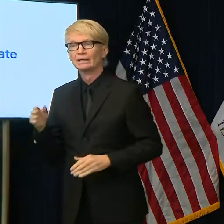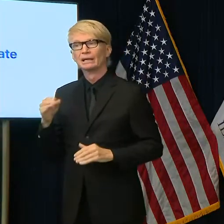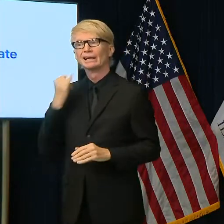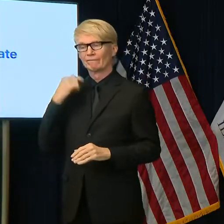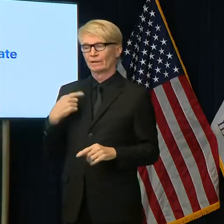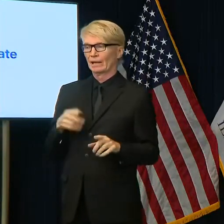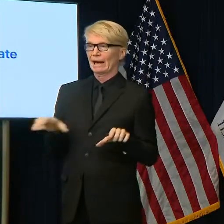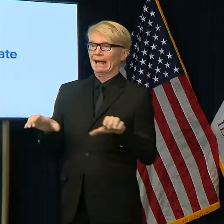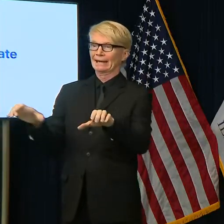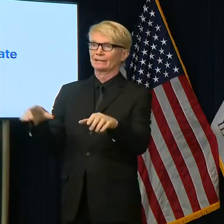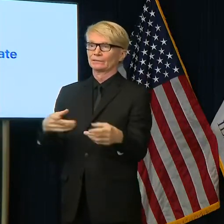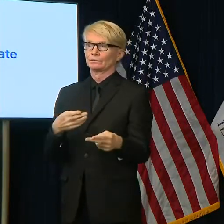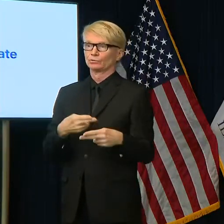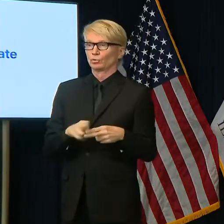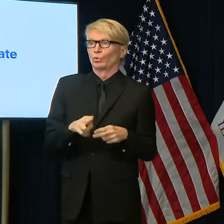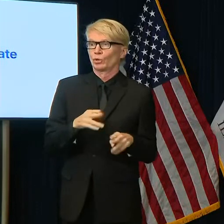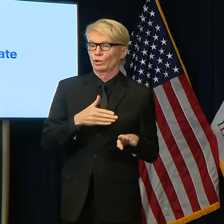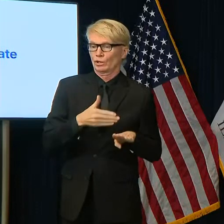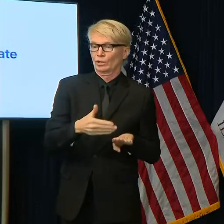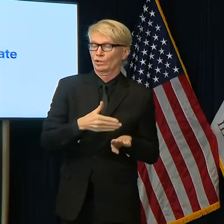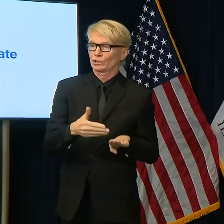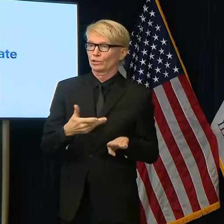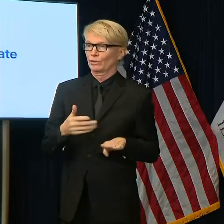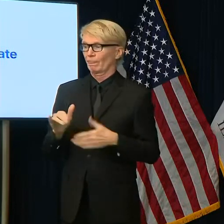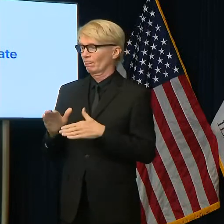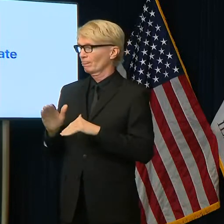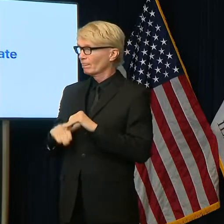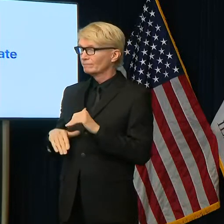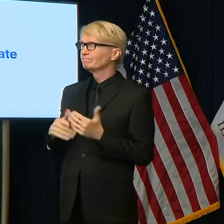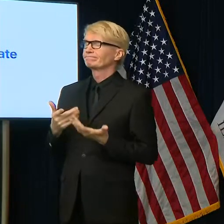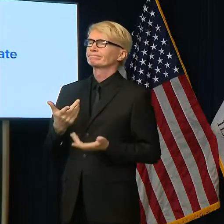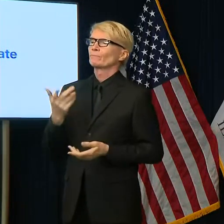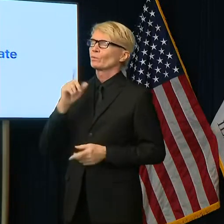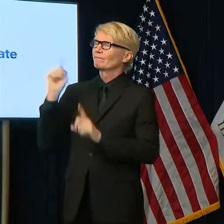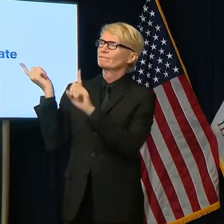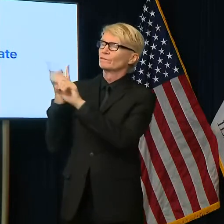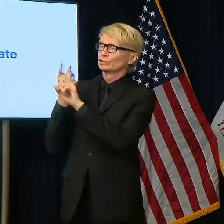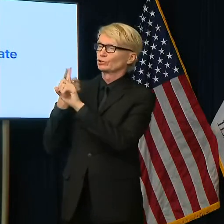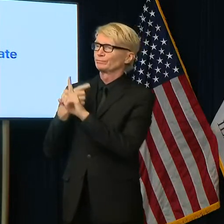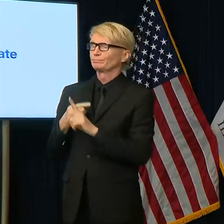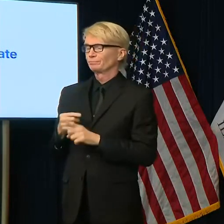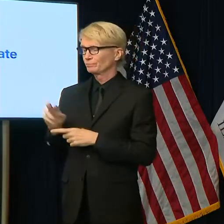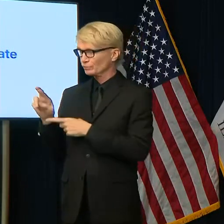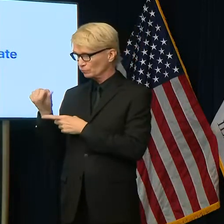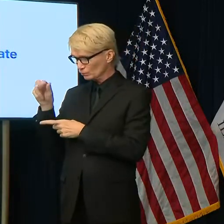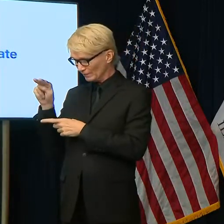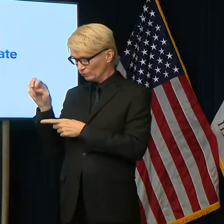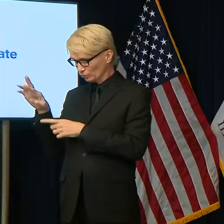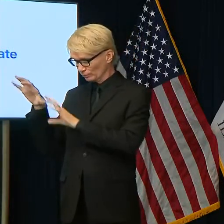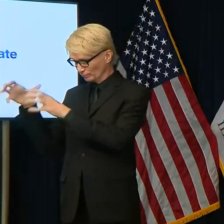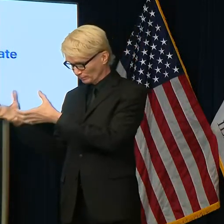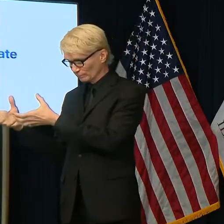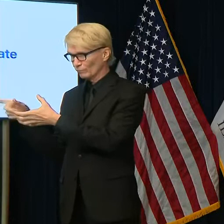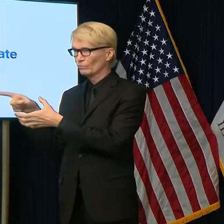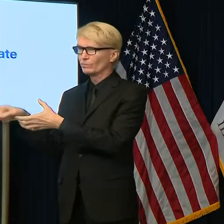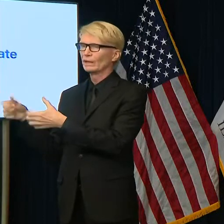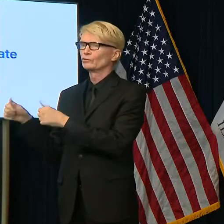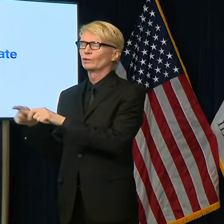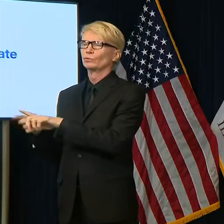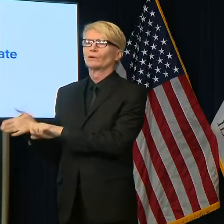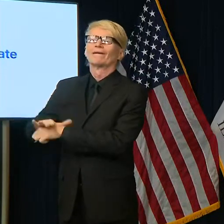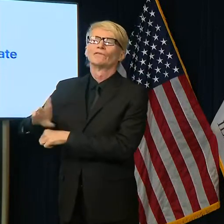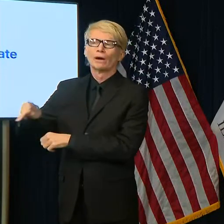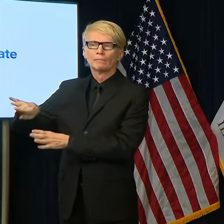more intensely and much more intently than the Rauner administration ever did. They tried to cover it